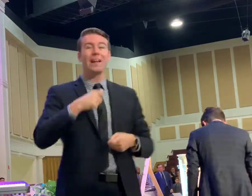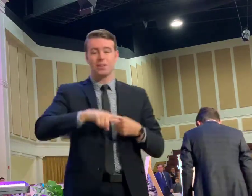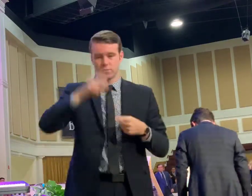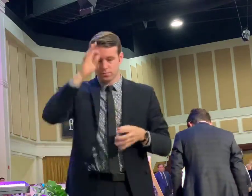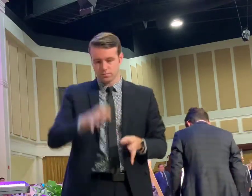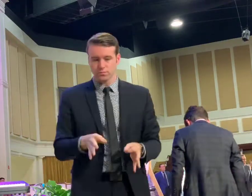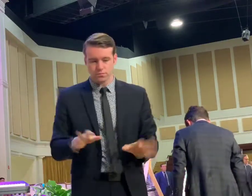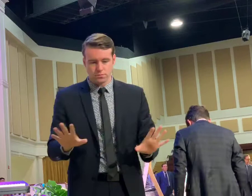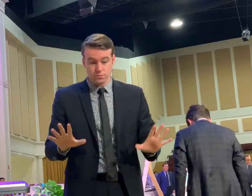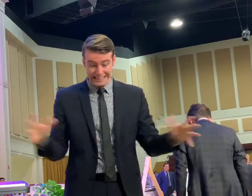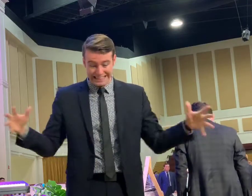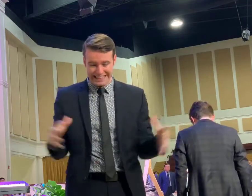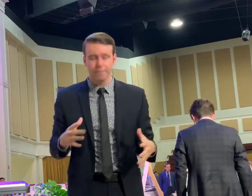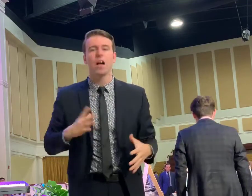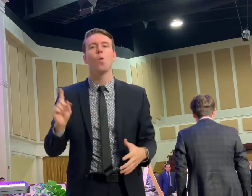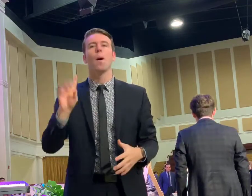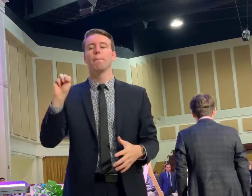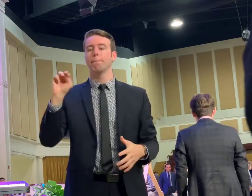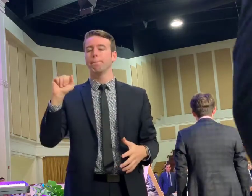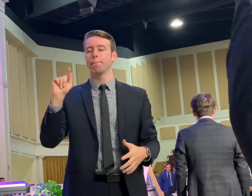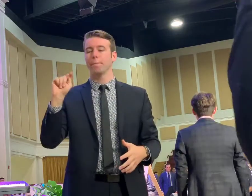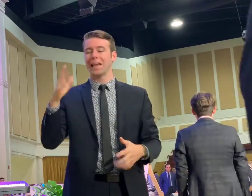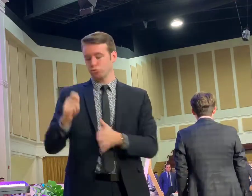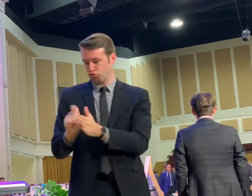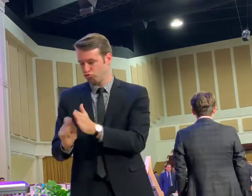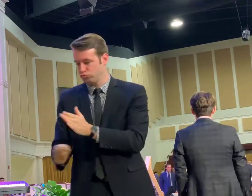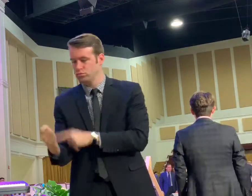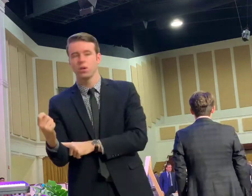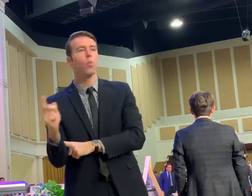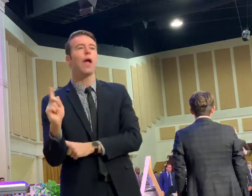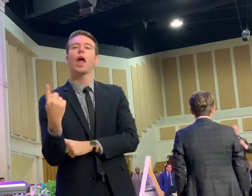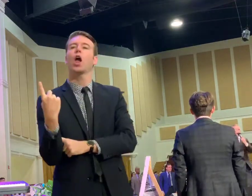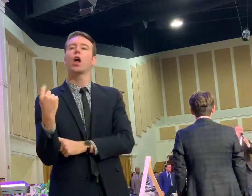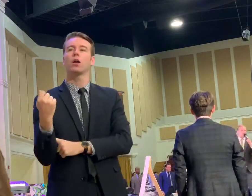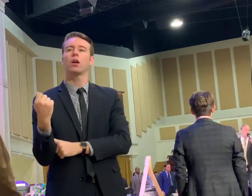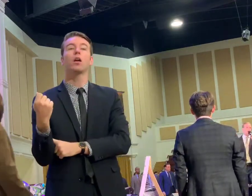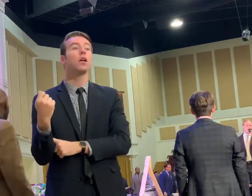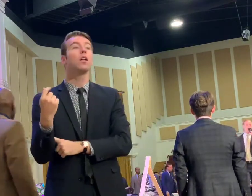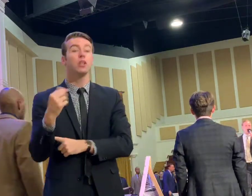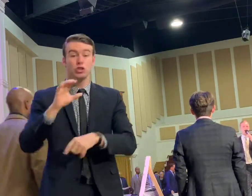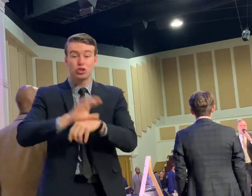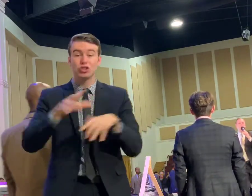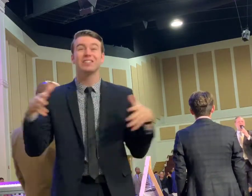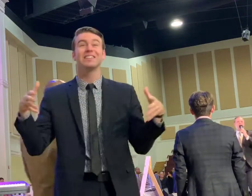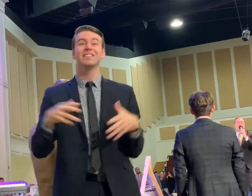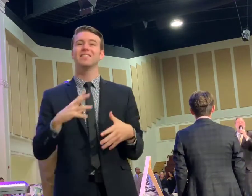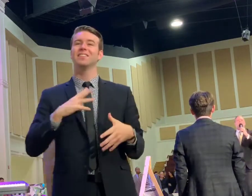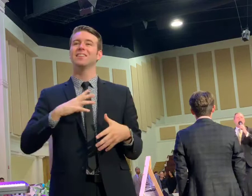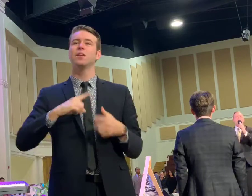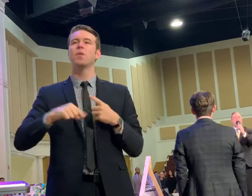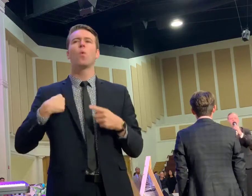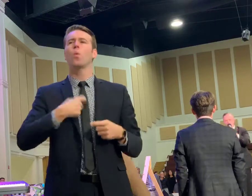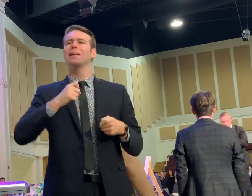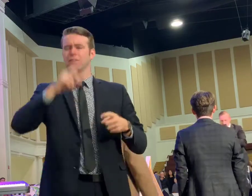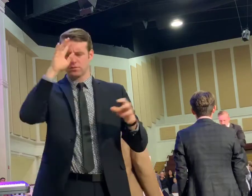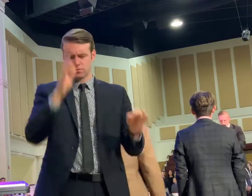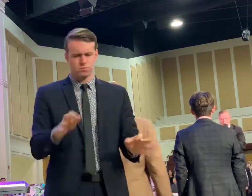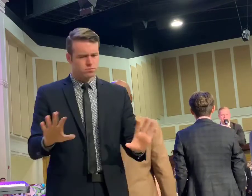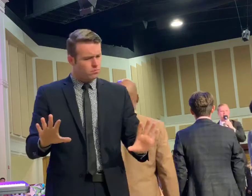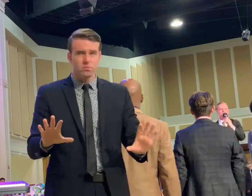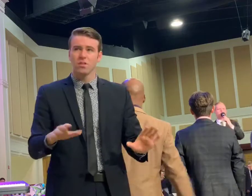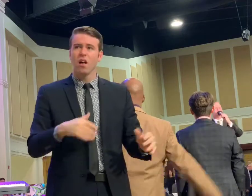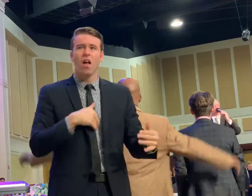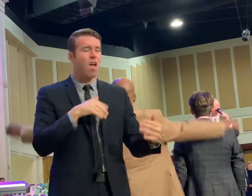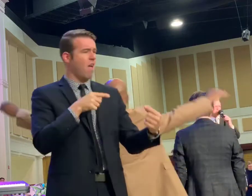match? It's not enough just to gather at church. There's got to be somebody that says, you know what? I've been fighting